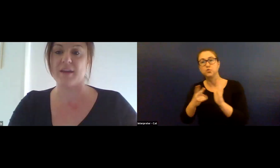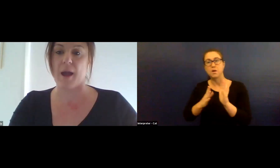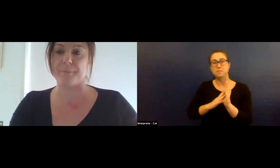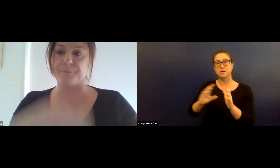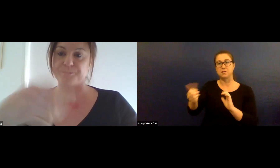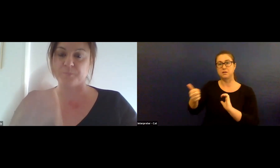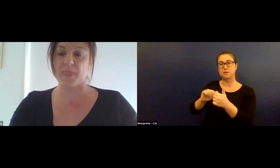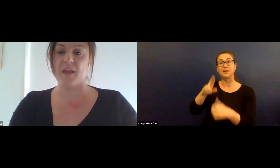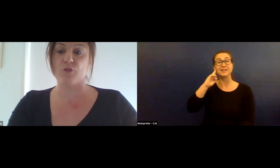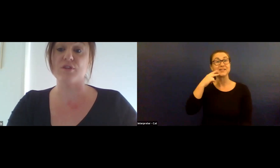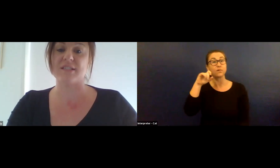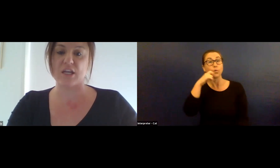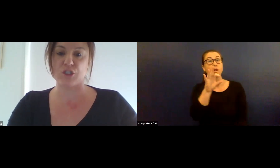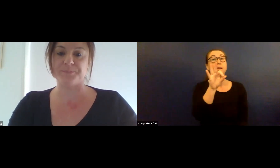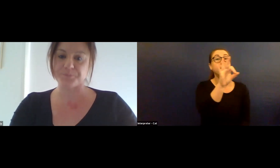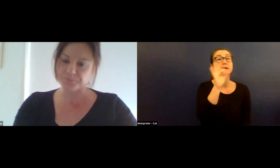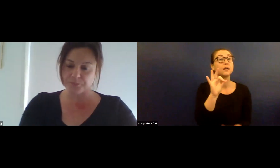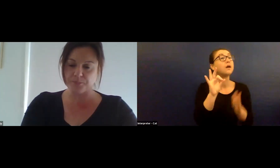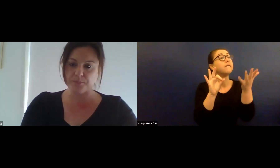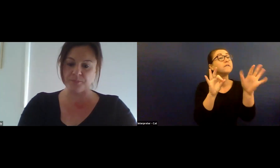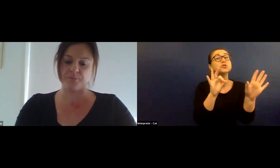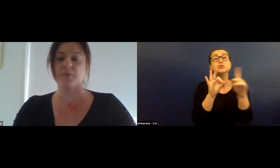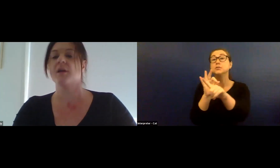through the session.